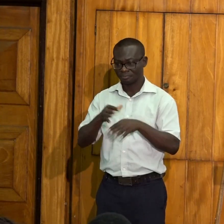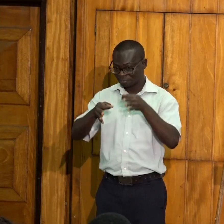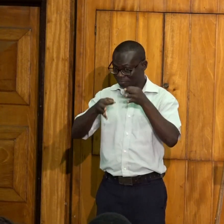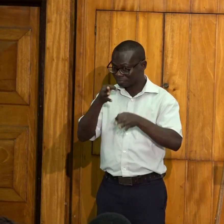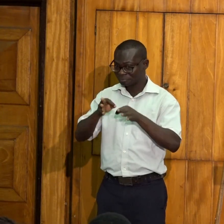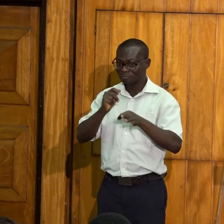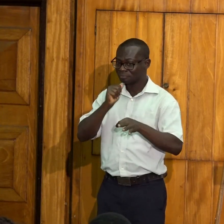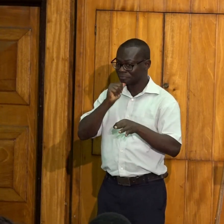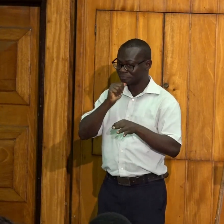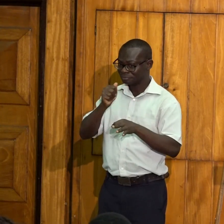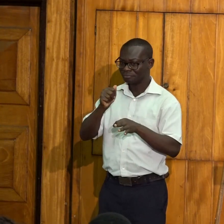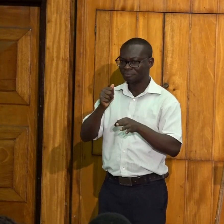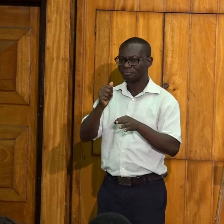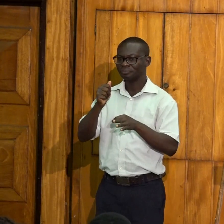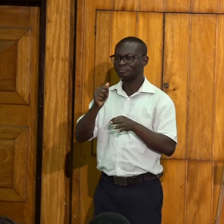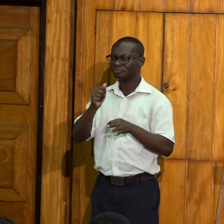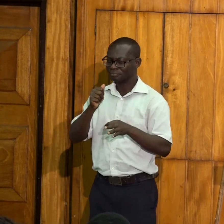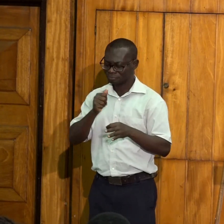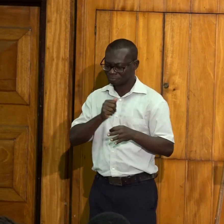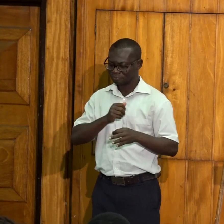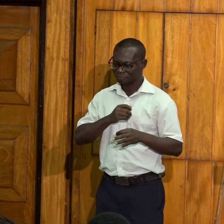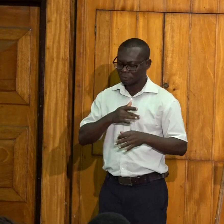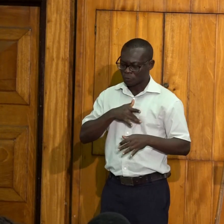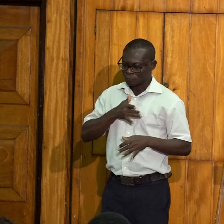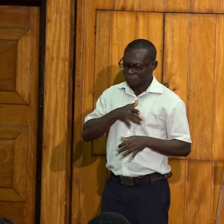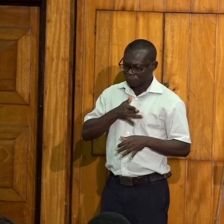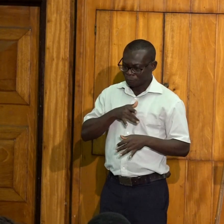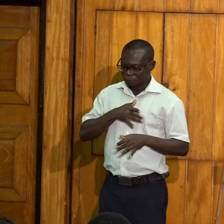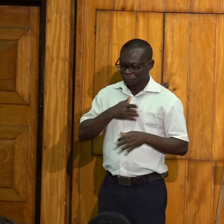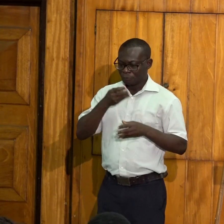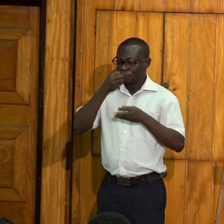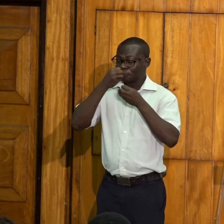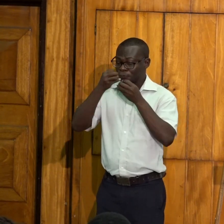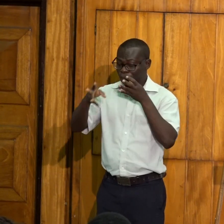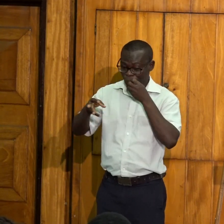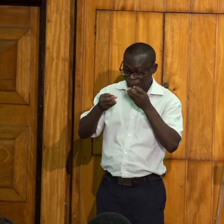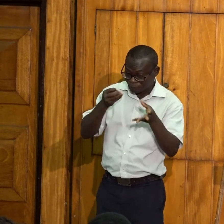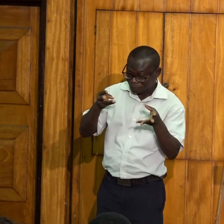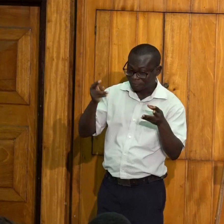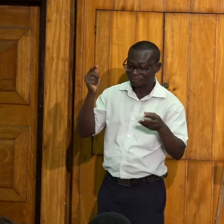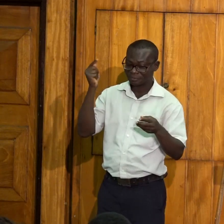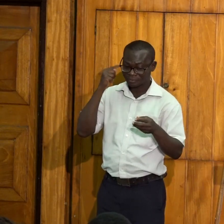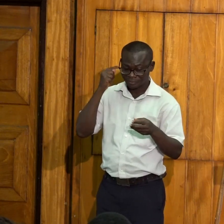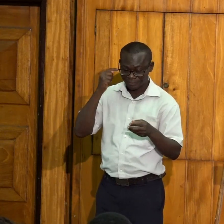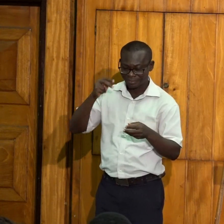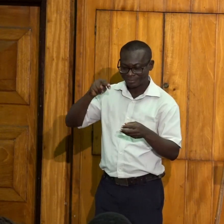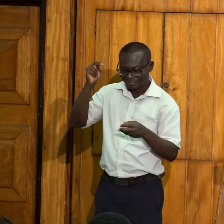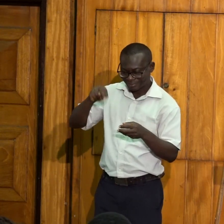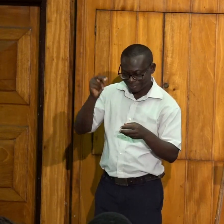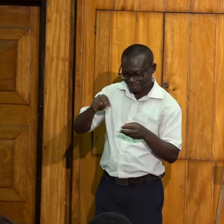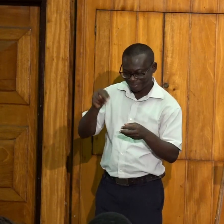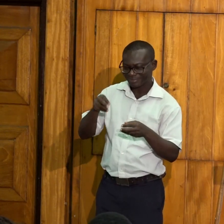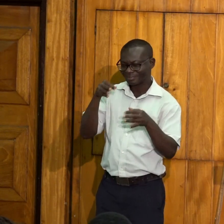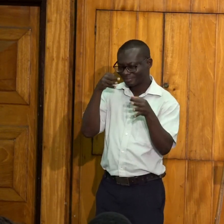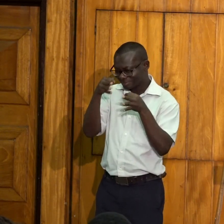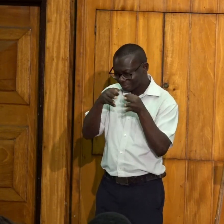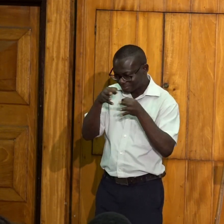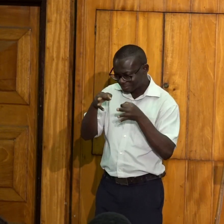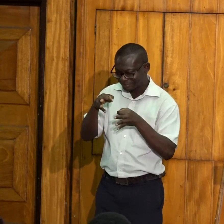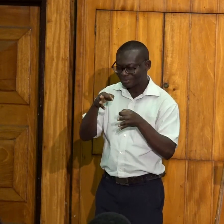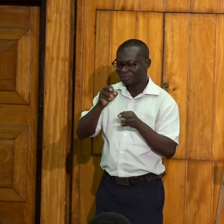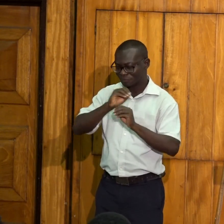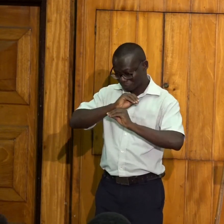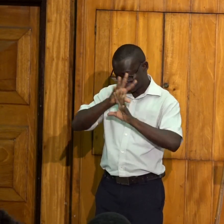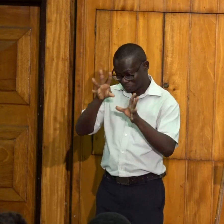not touching their desires, a need to be heard, a need for clear